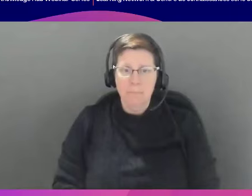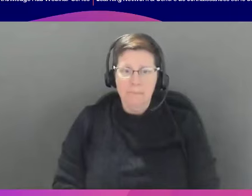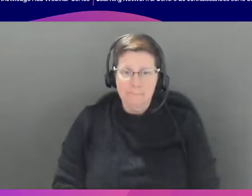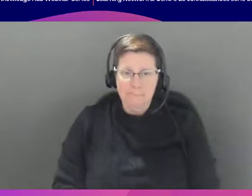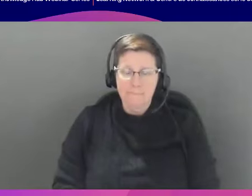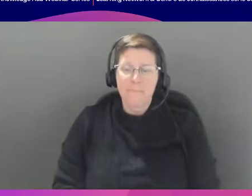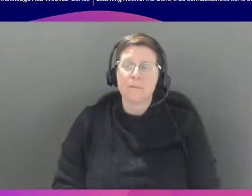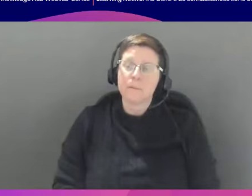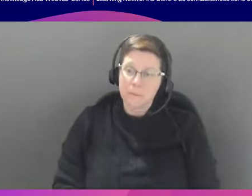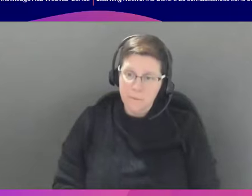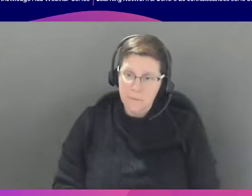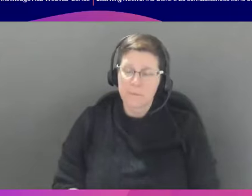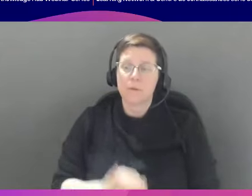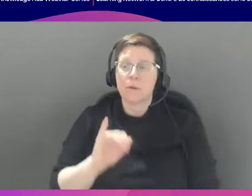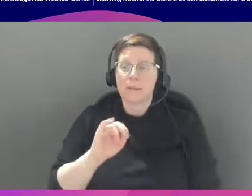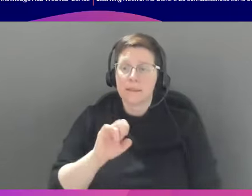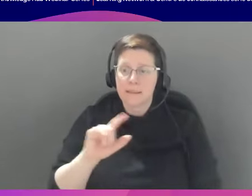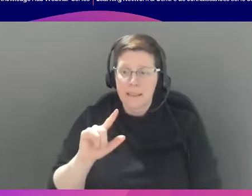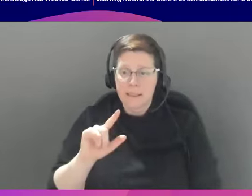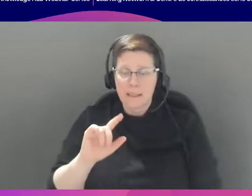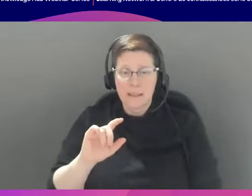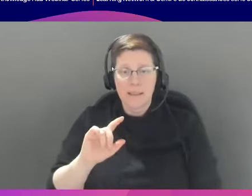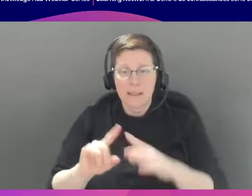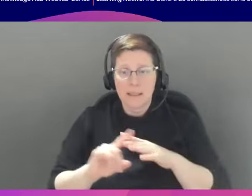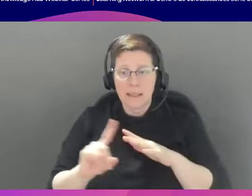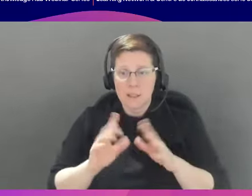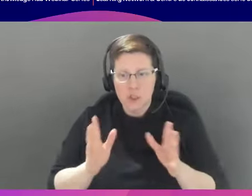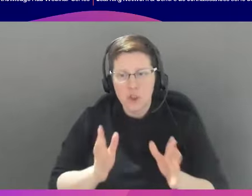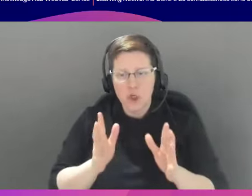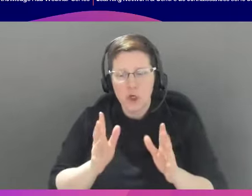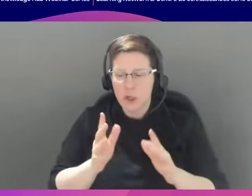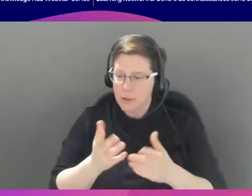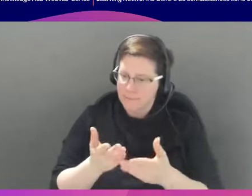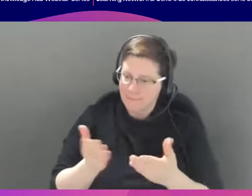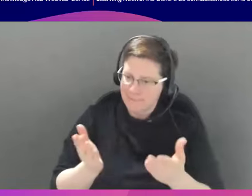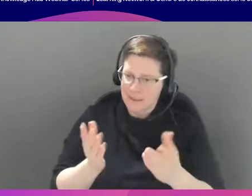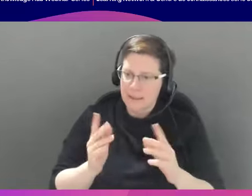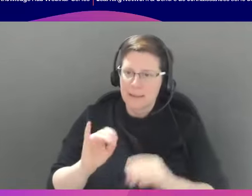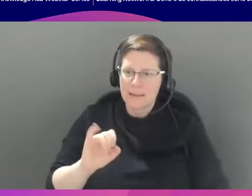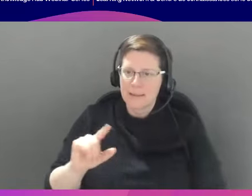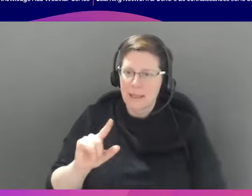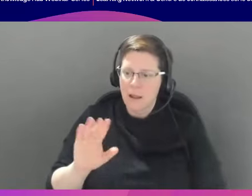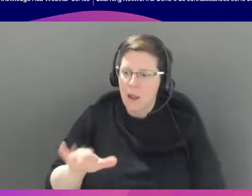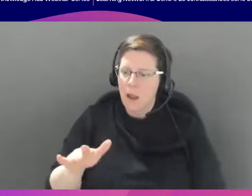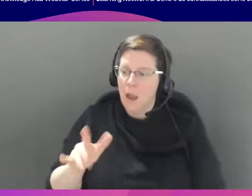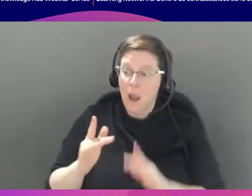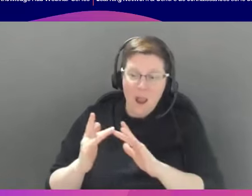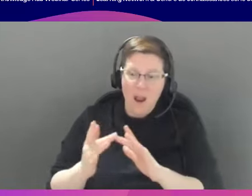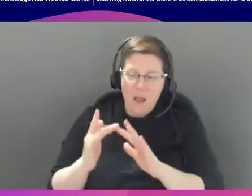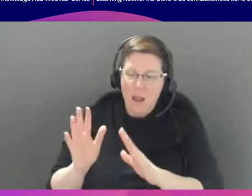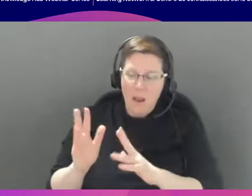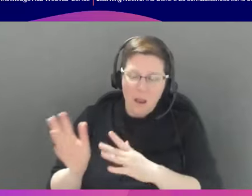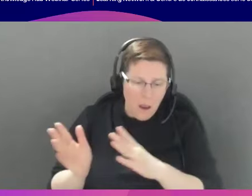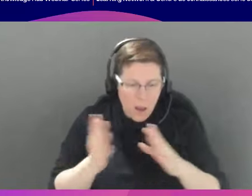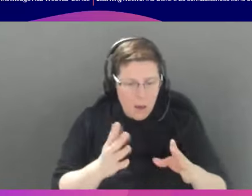So members on incel-exit encouraged incels to build community outside and away from incel